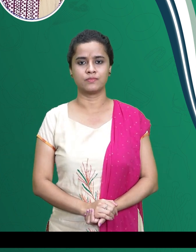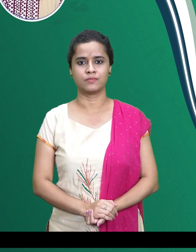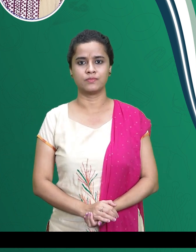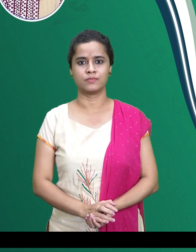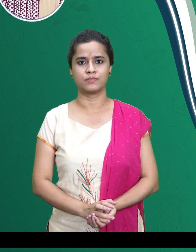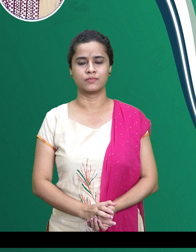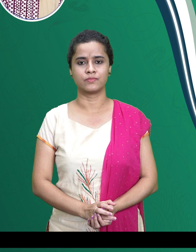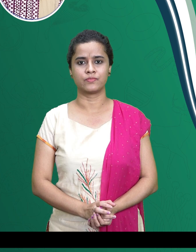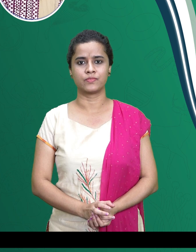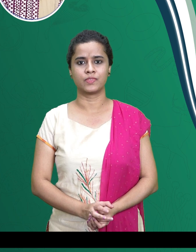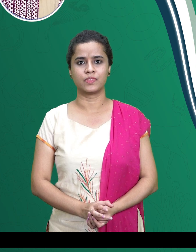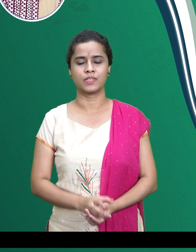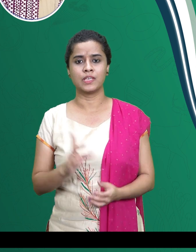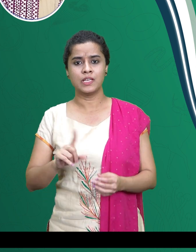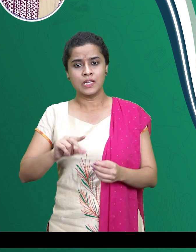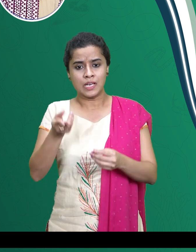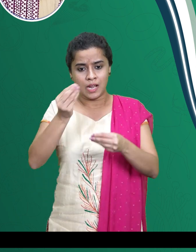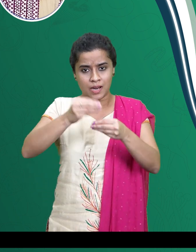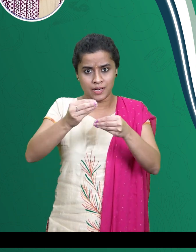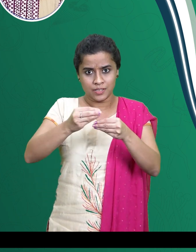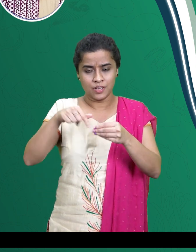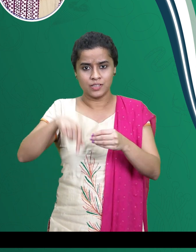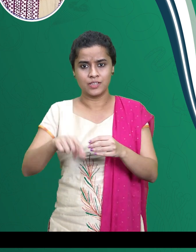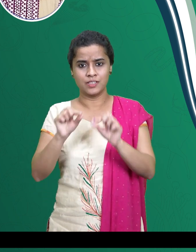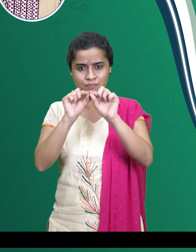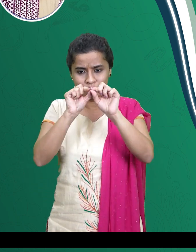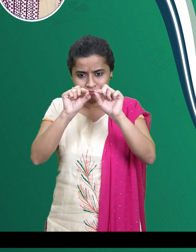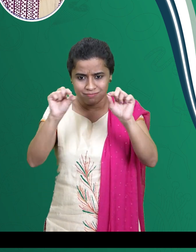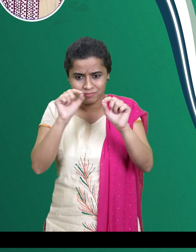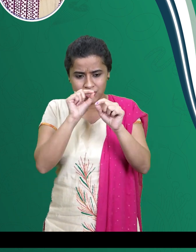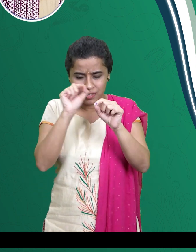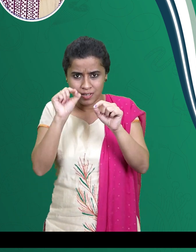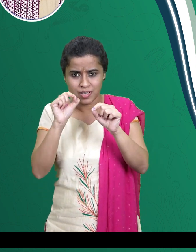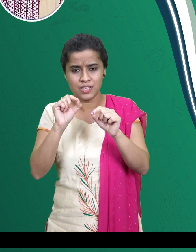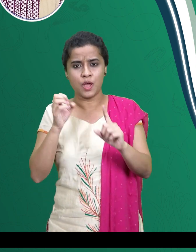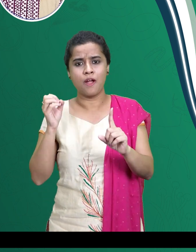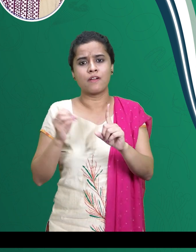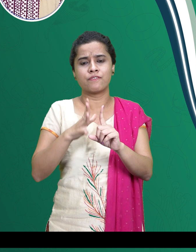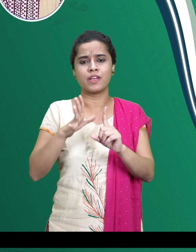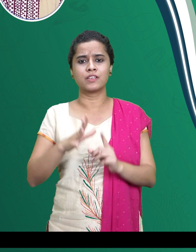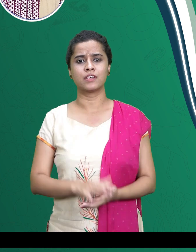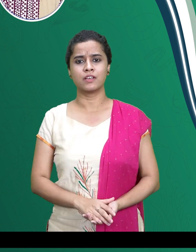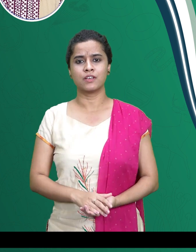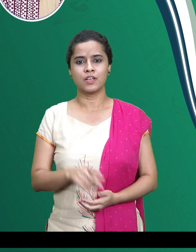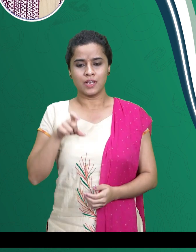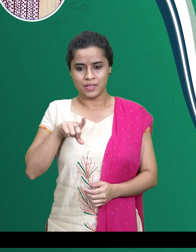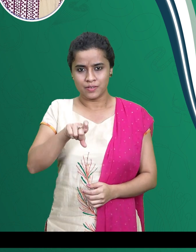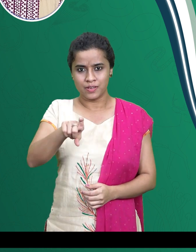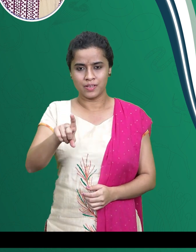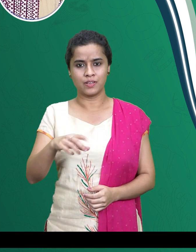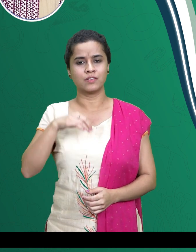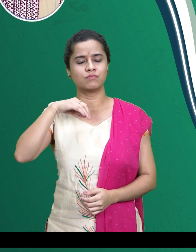In addition to these tissue, specific effects of infectious disease.